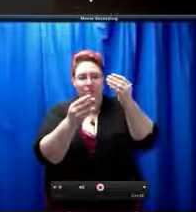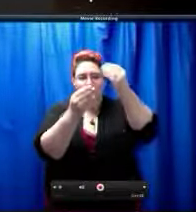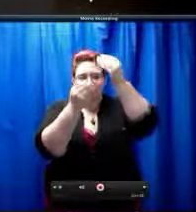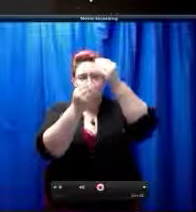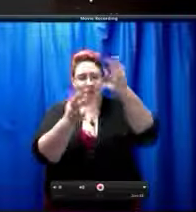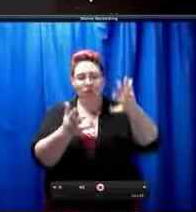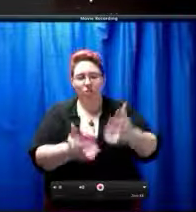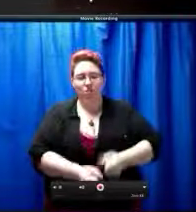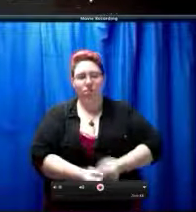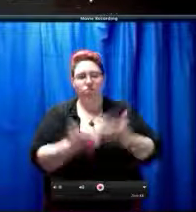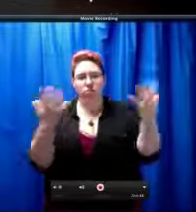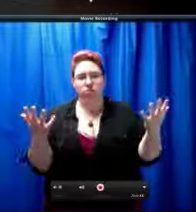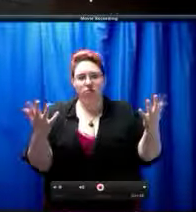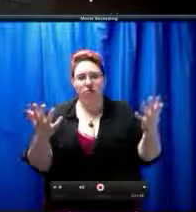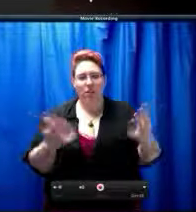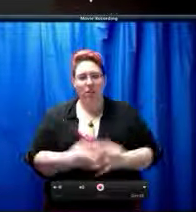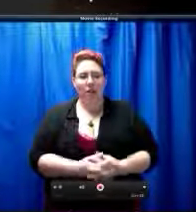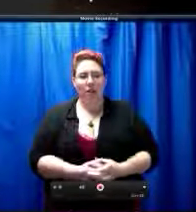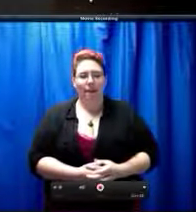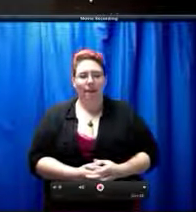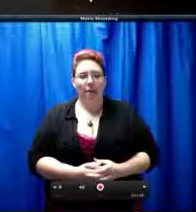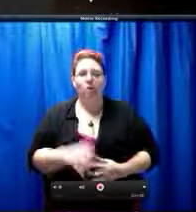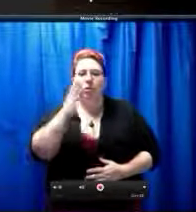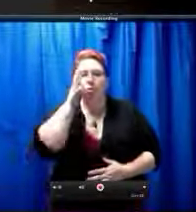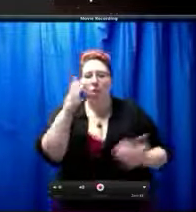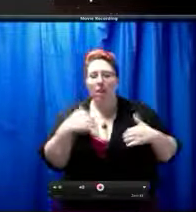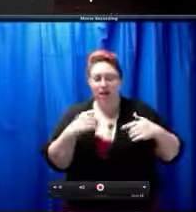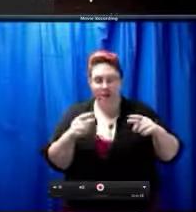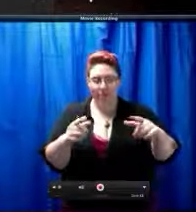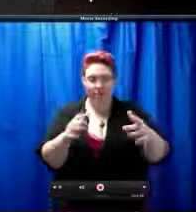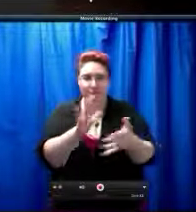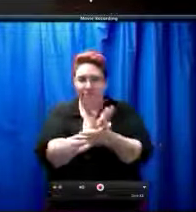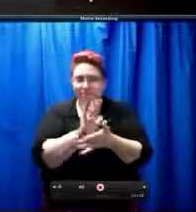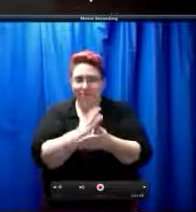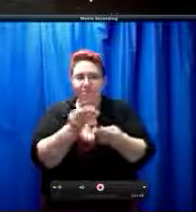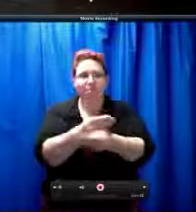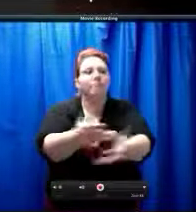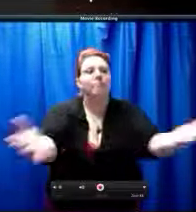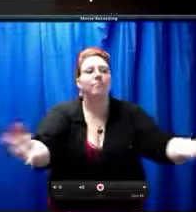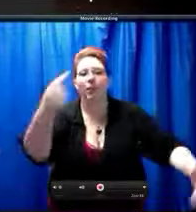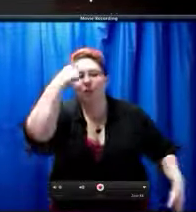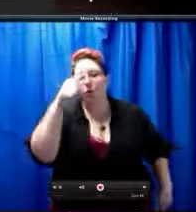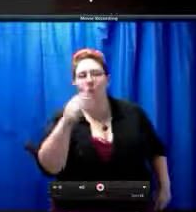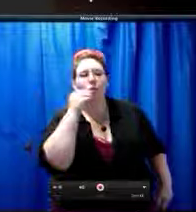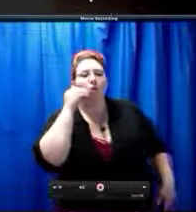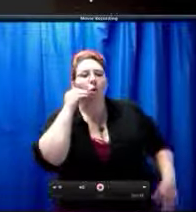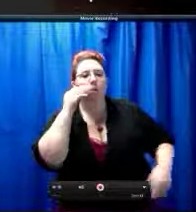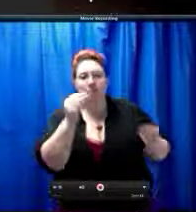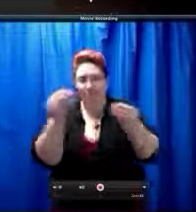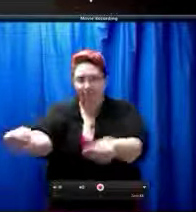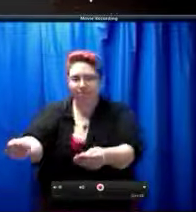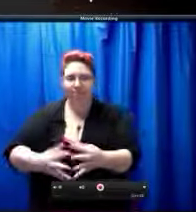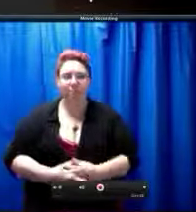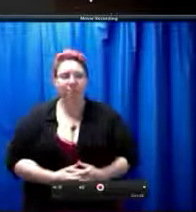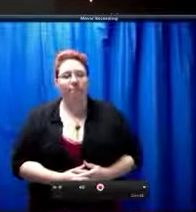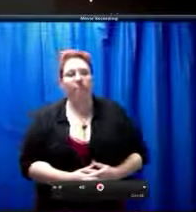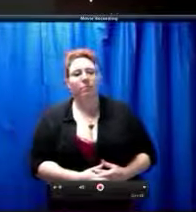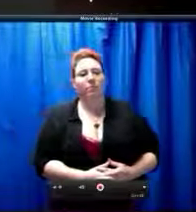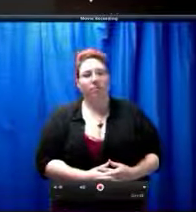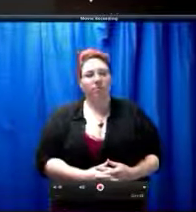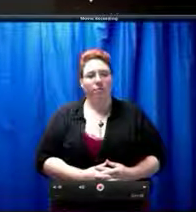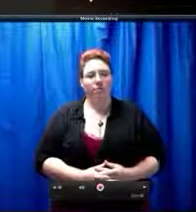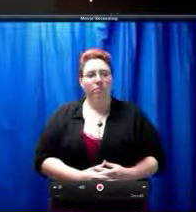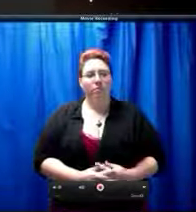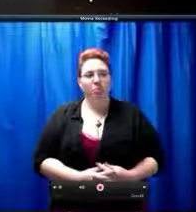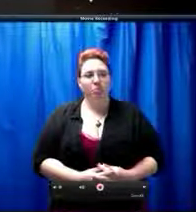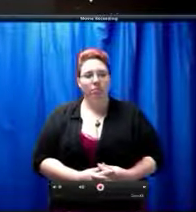much this put together for you to take home. But I like this because it is a study done by Mount Sinai, which is one of the leading